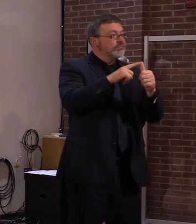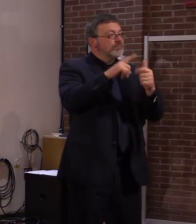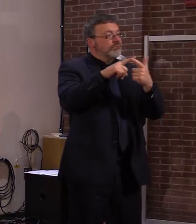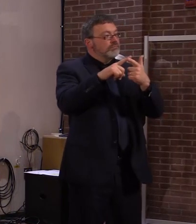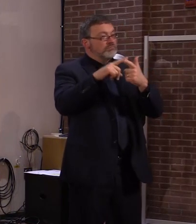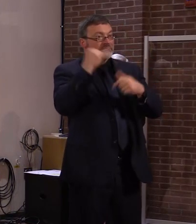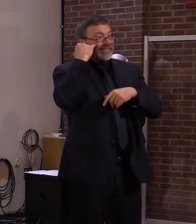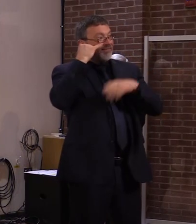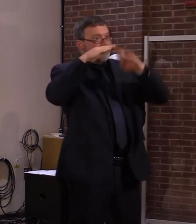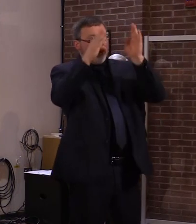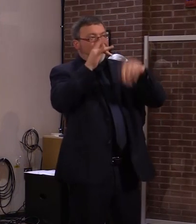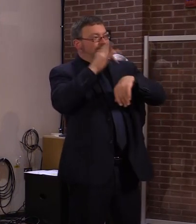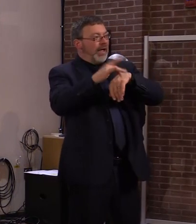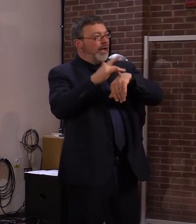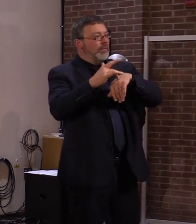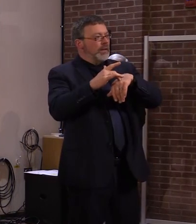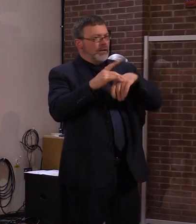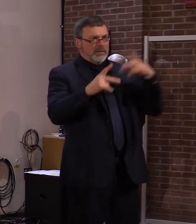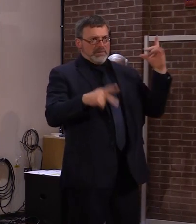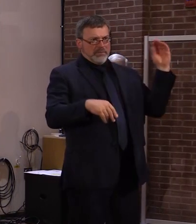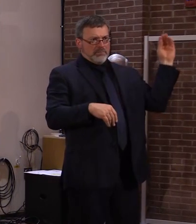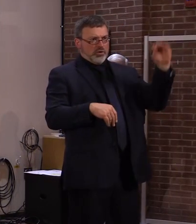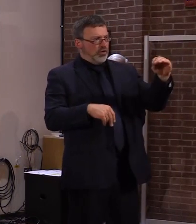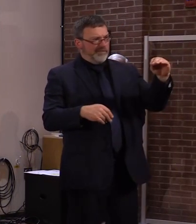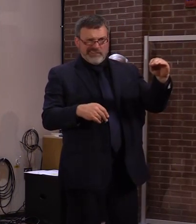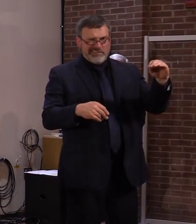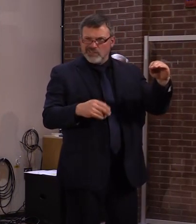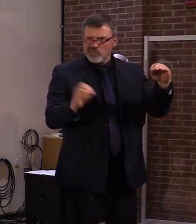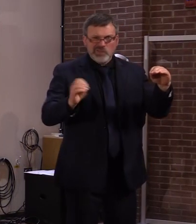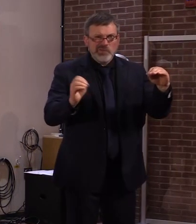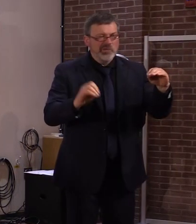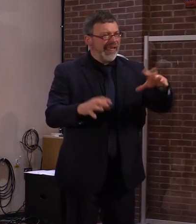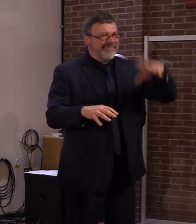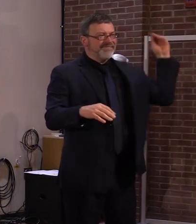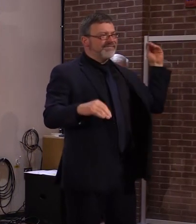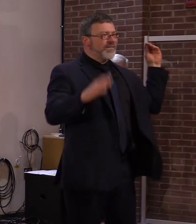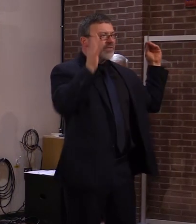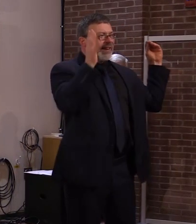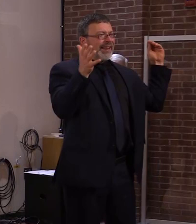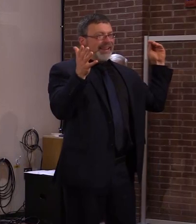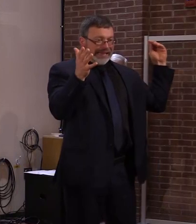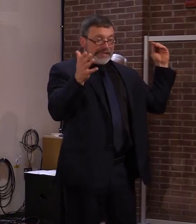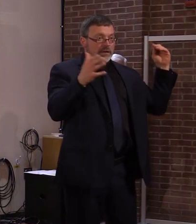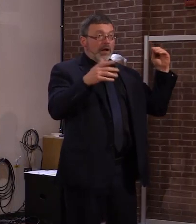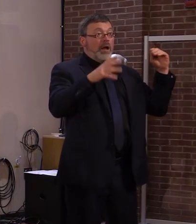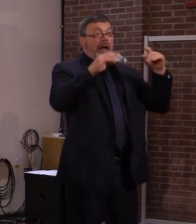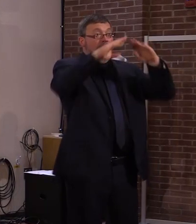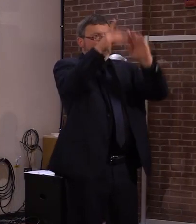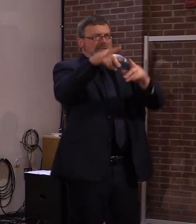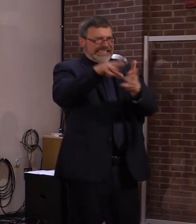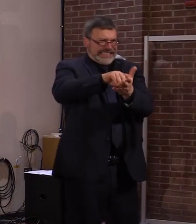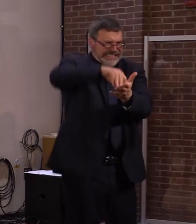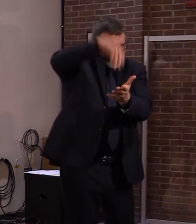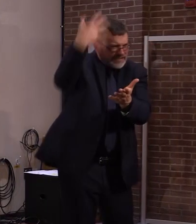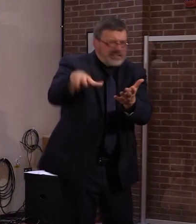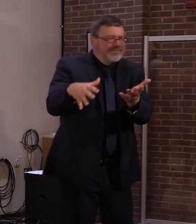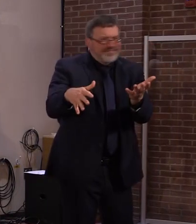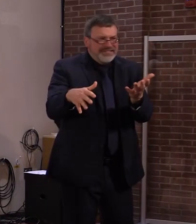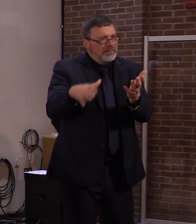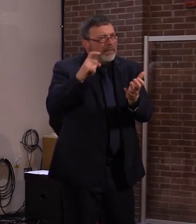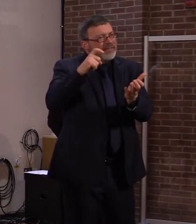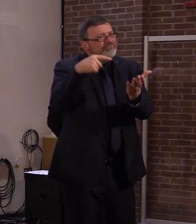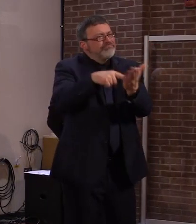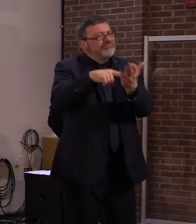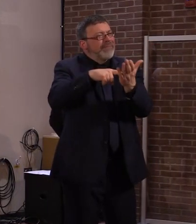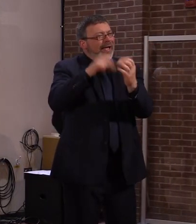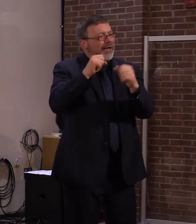available to attract more decent, affordable housing for the workforce, we're not going to be able to attract people to come